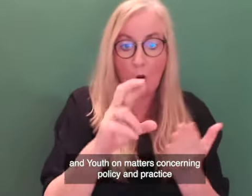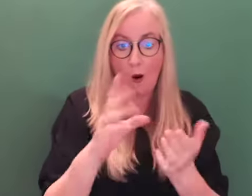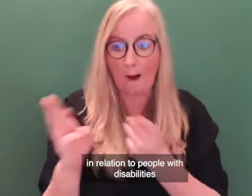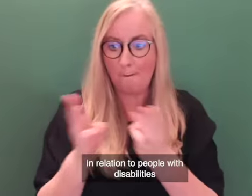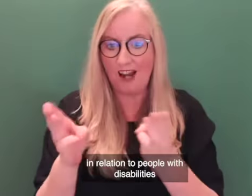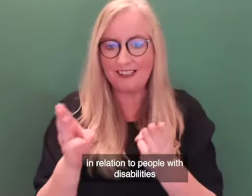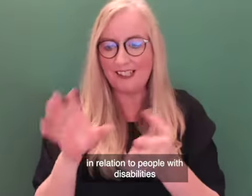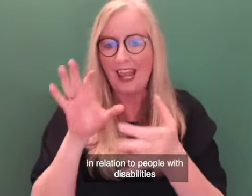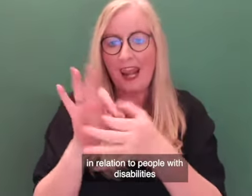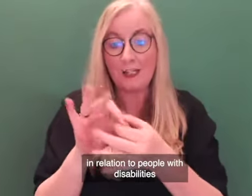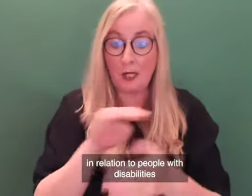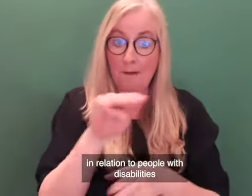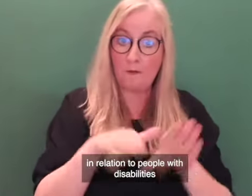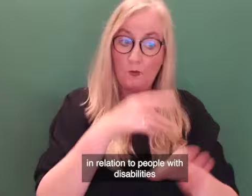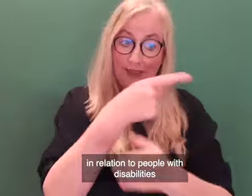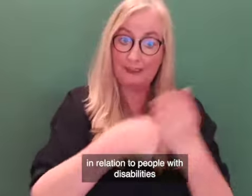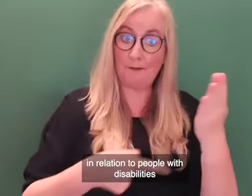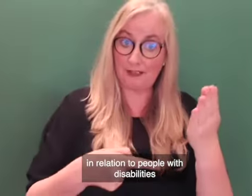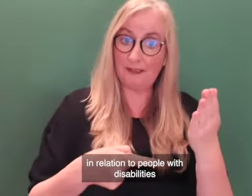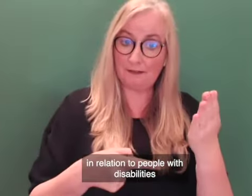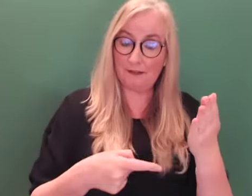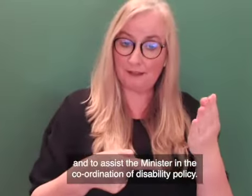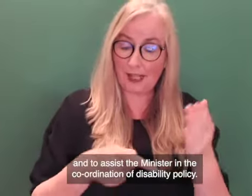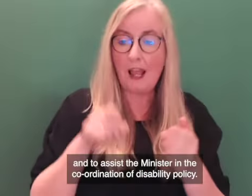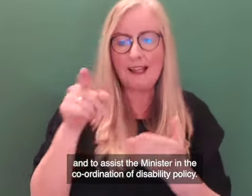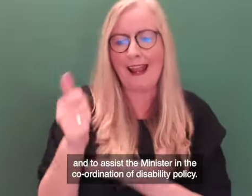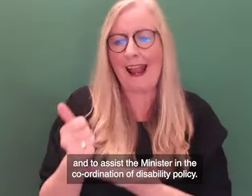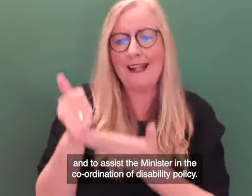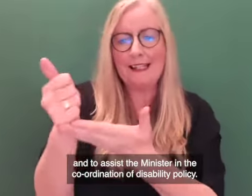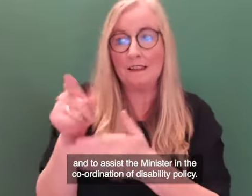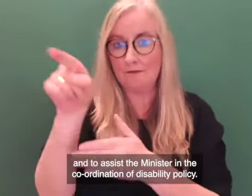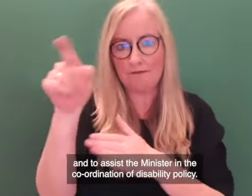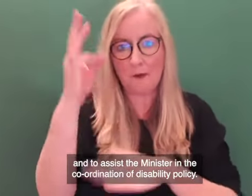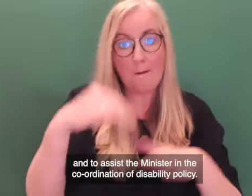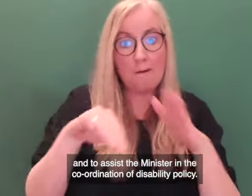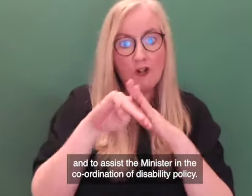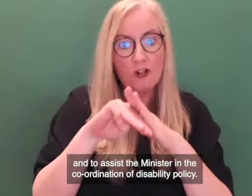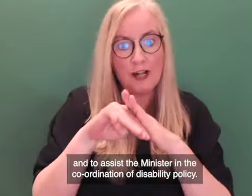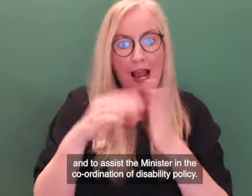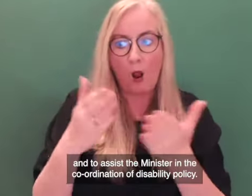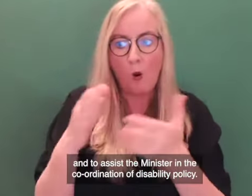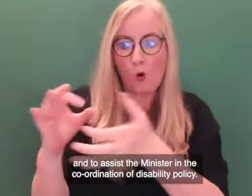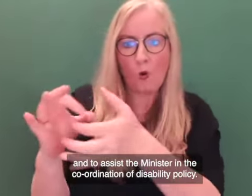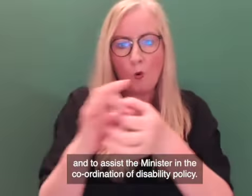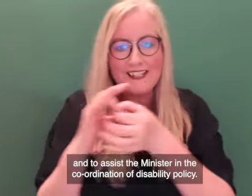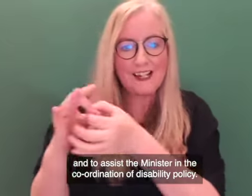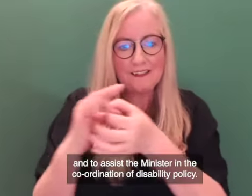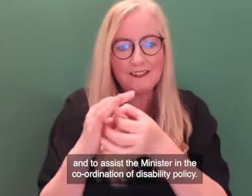practice in relation to people with disabilities, and to assist the Minister in the coordination of